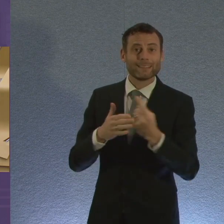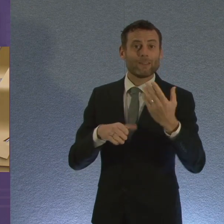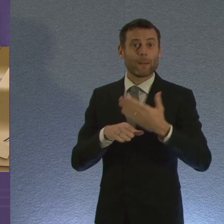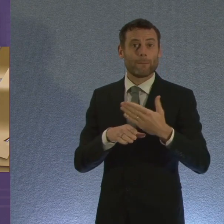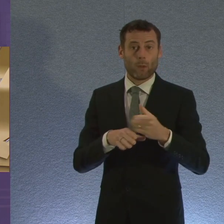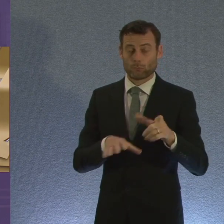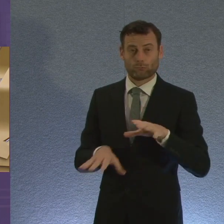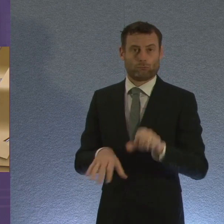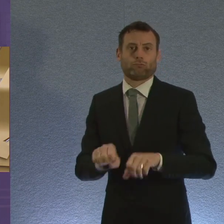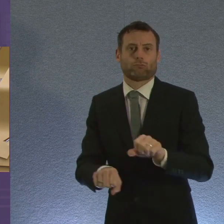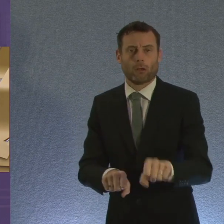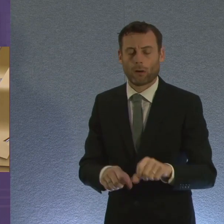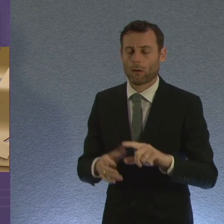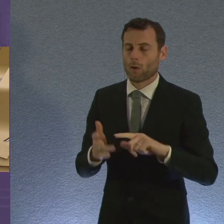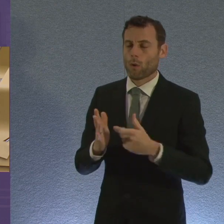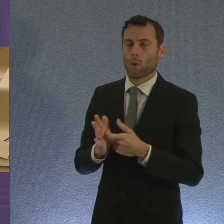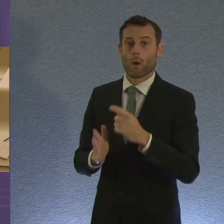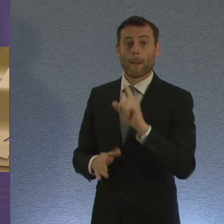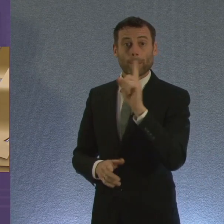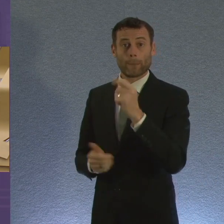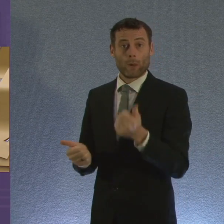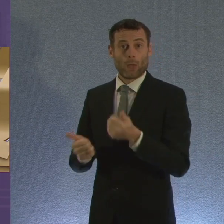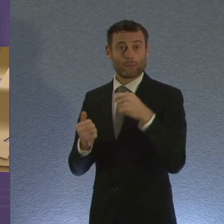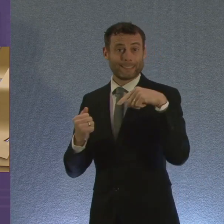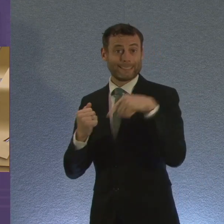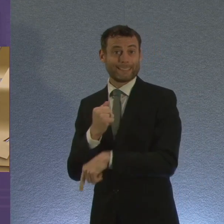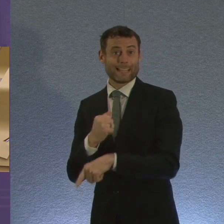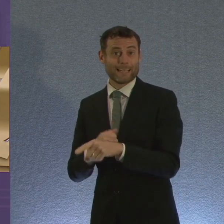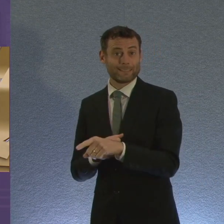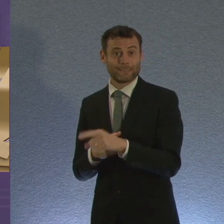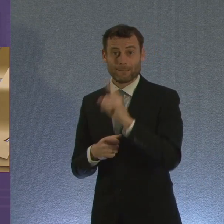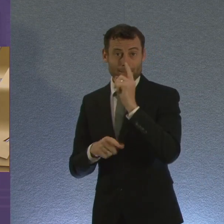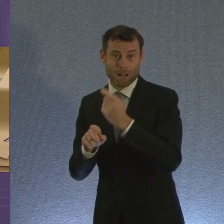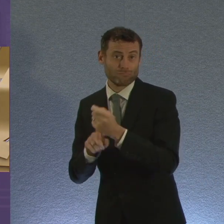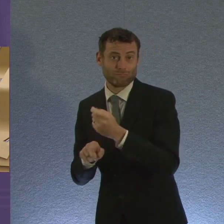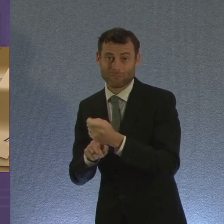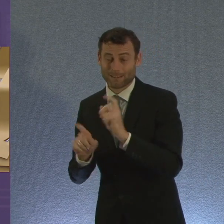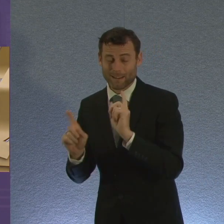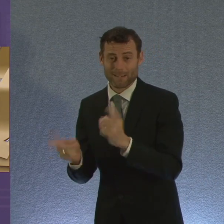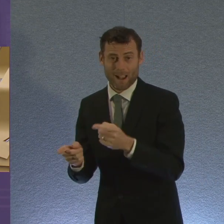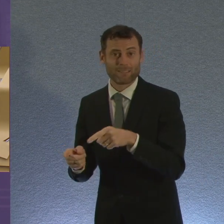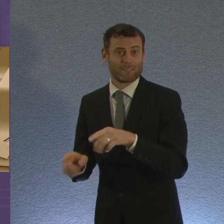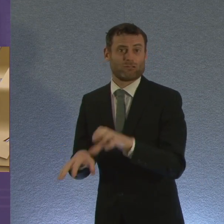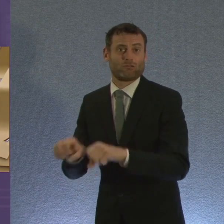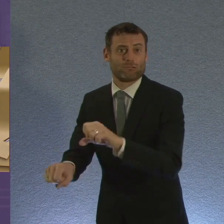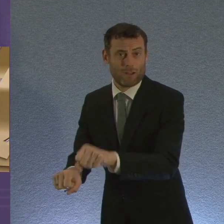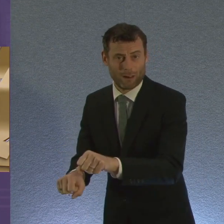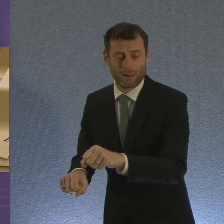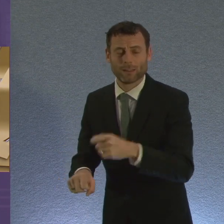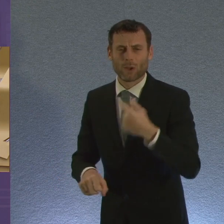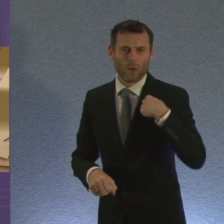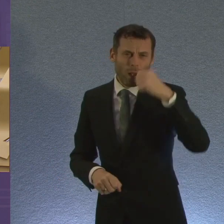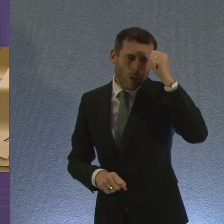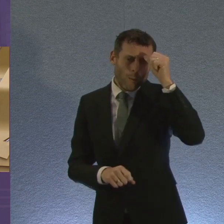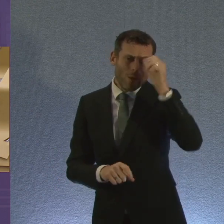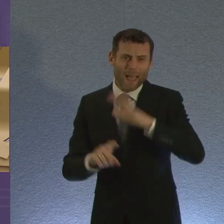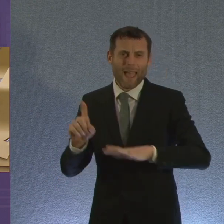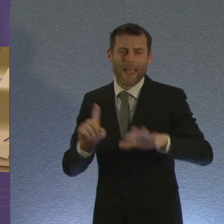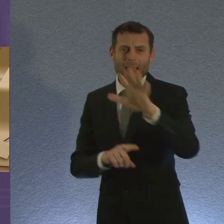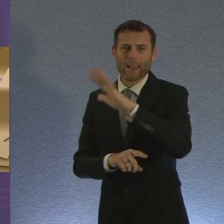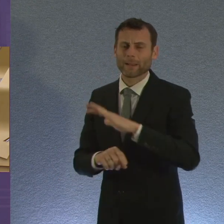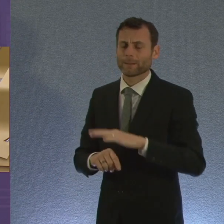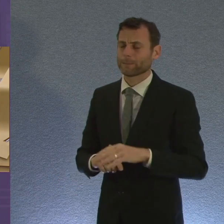long-term questions of debt. We do not have all the answers to that at the present moment. I want to stress that. Because it is quite unfair to criticise